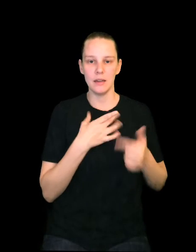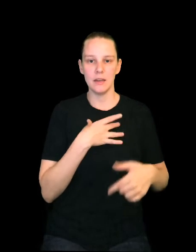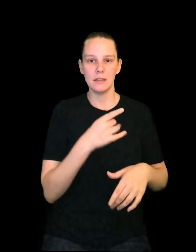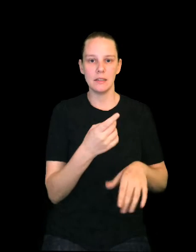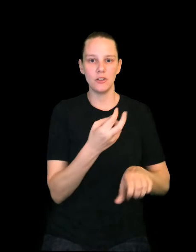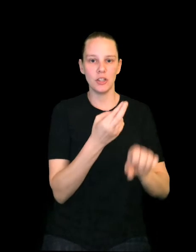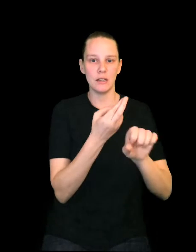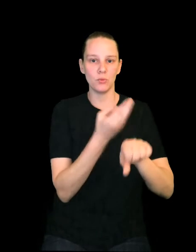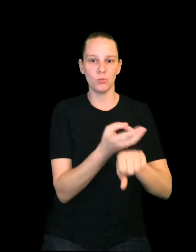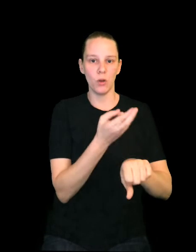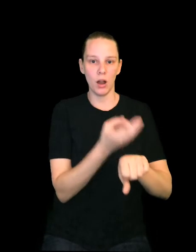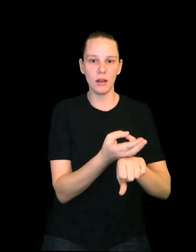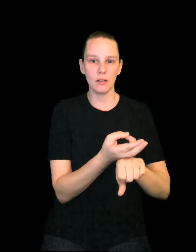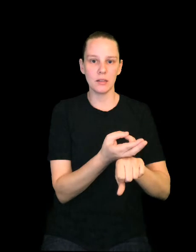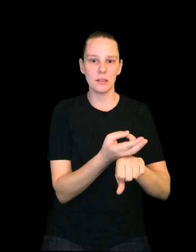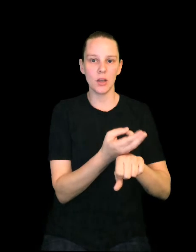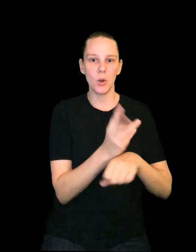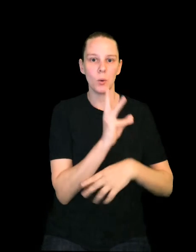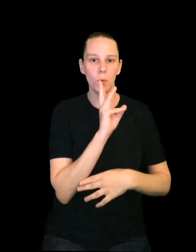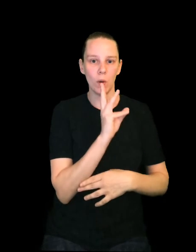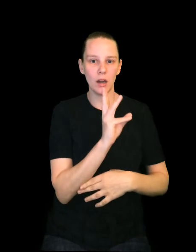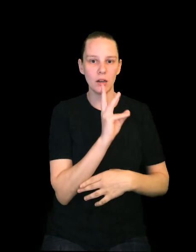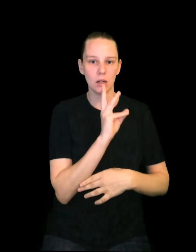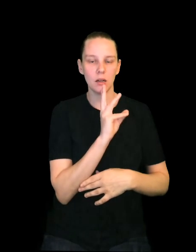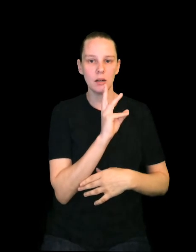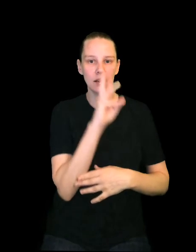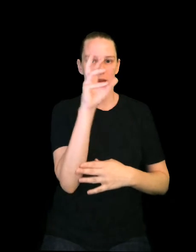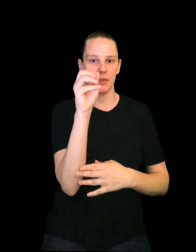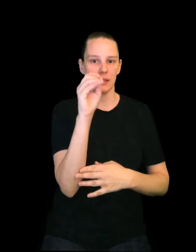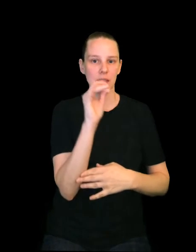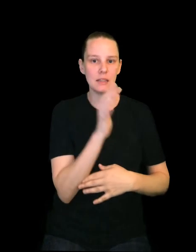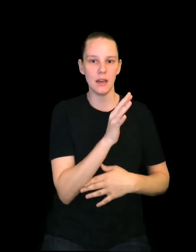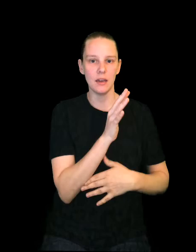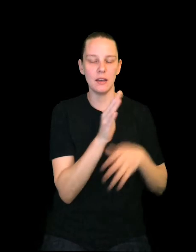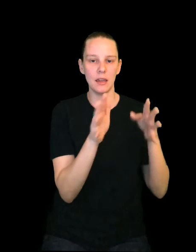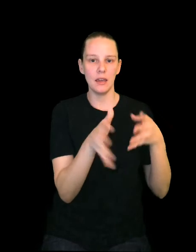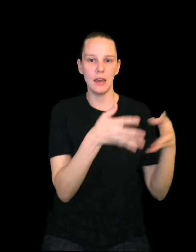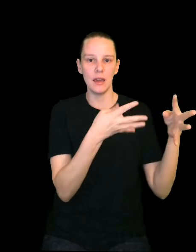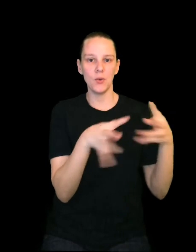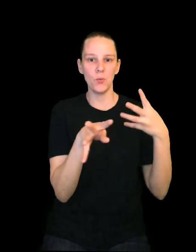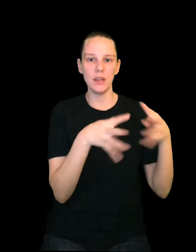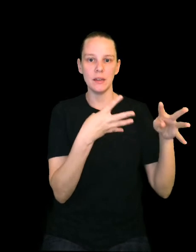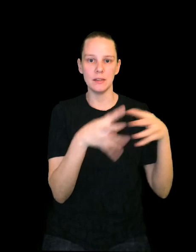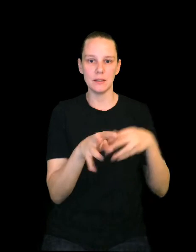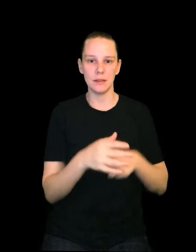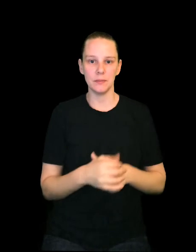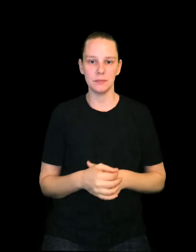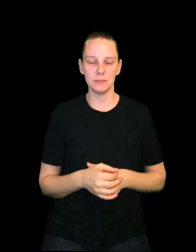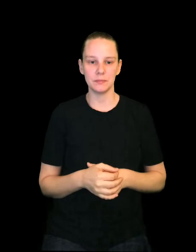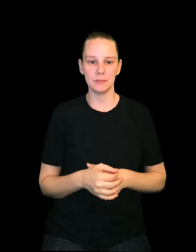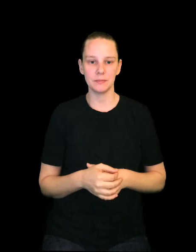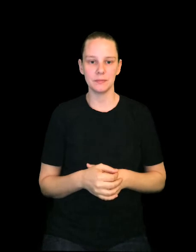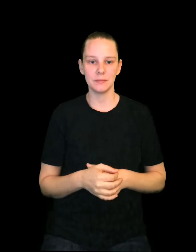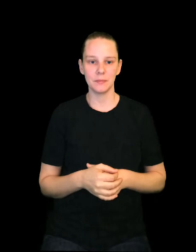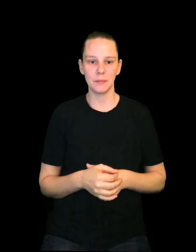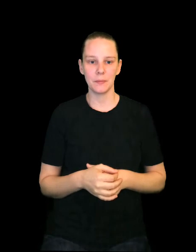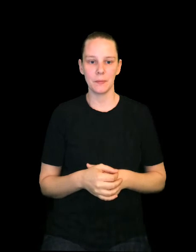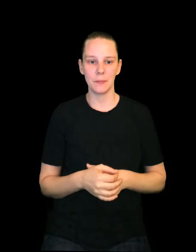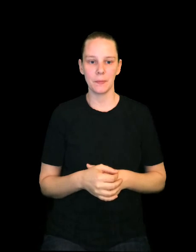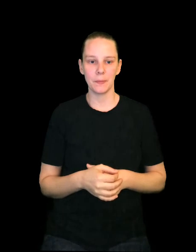living, such as rocks, water, the sun, and wind.